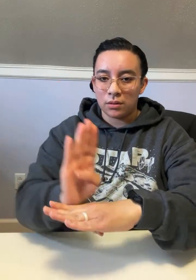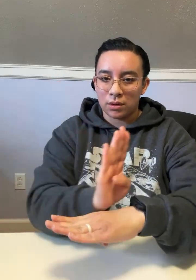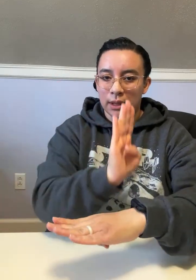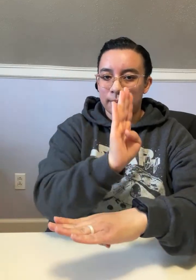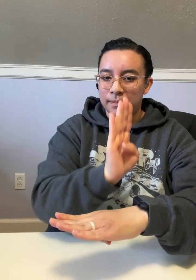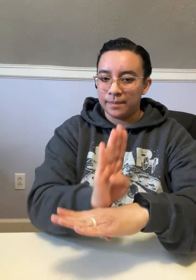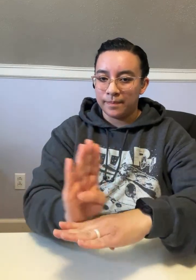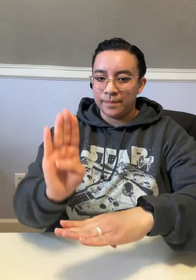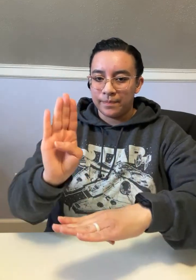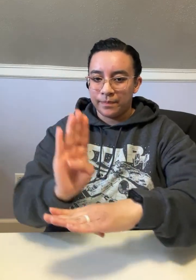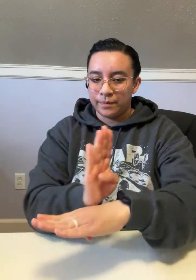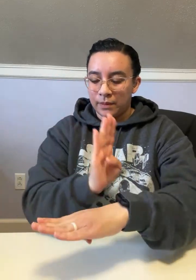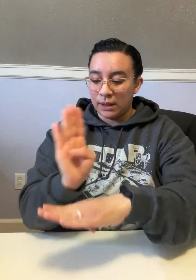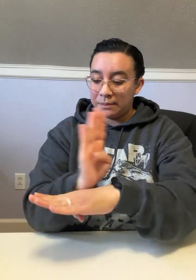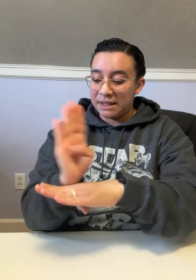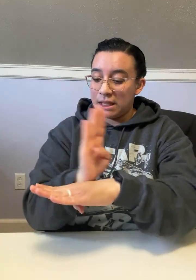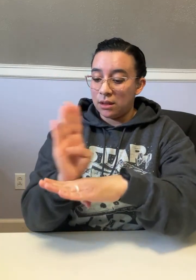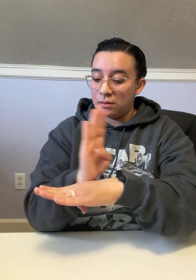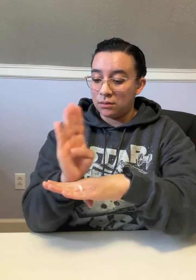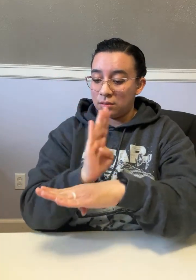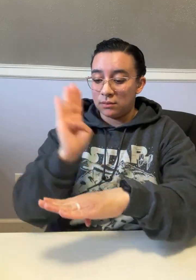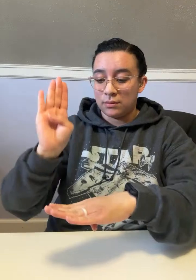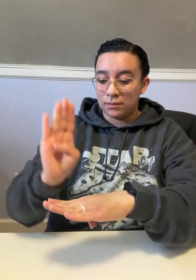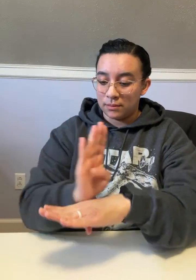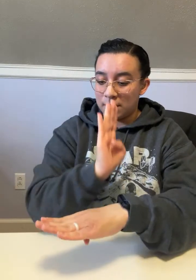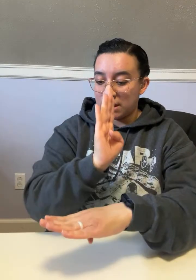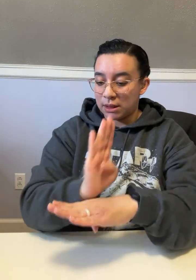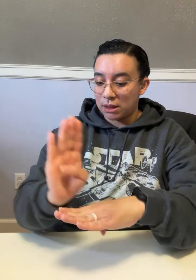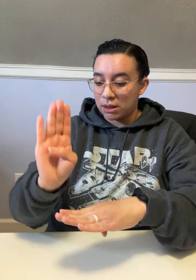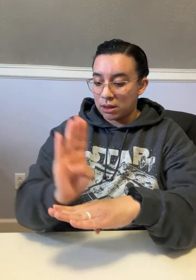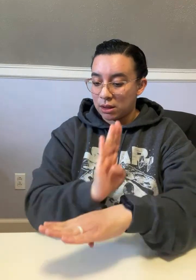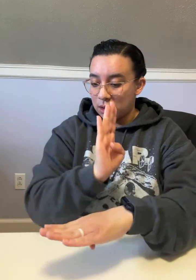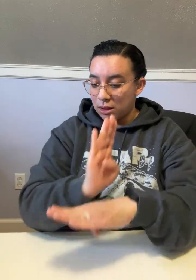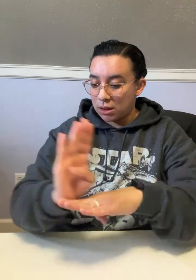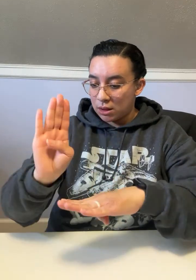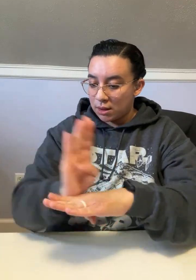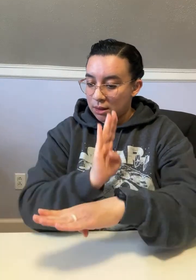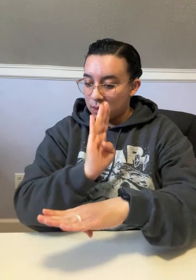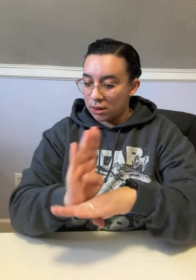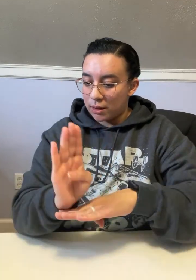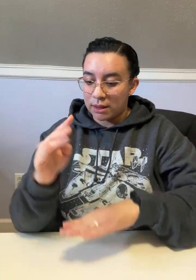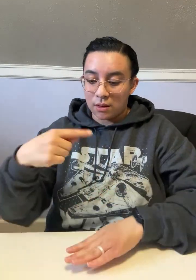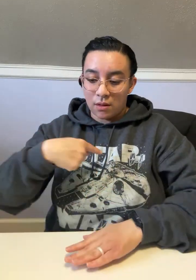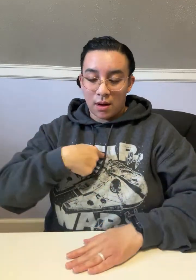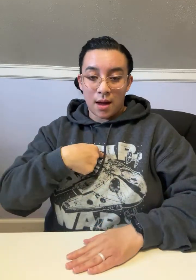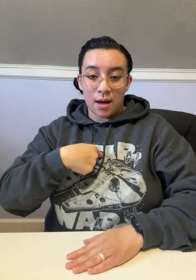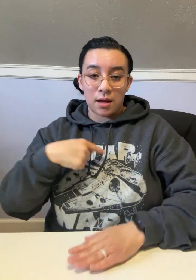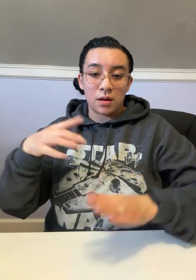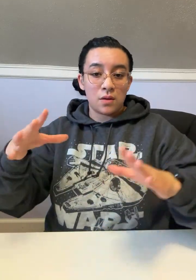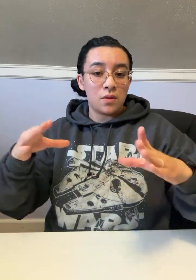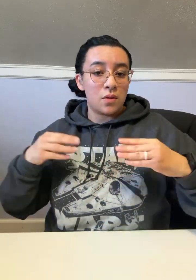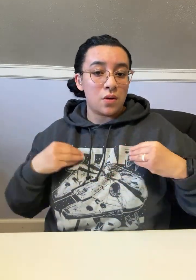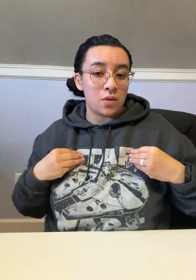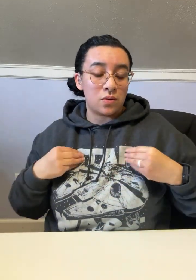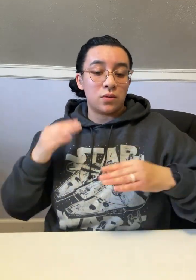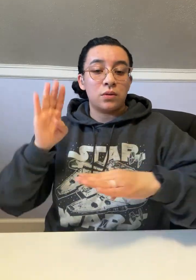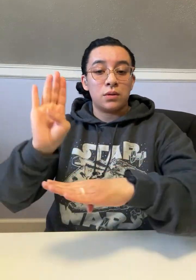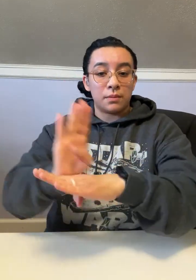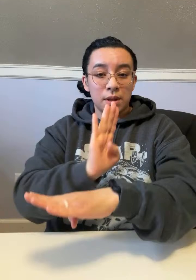Okay. Busy, business. All right, so I own